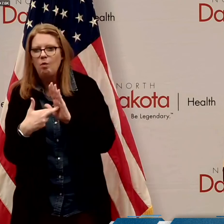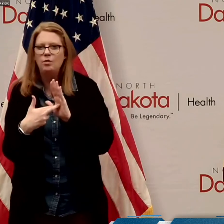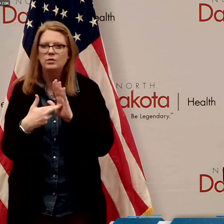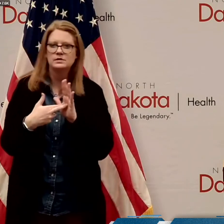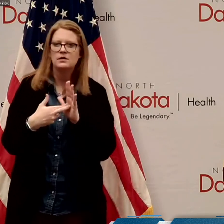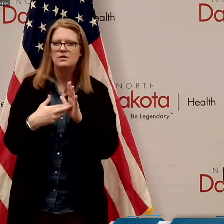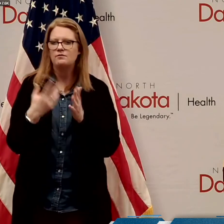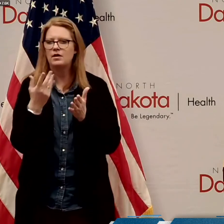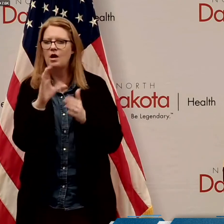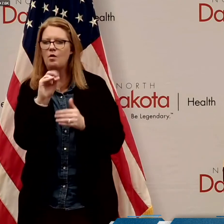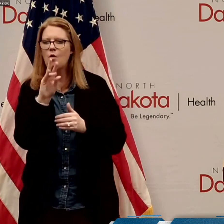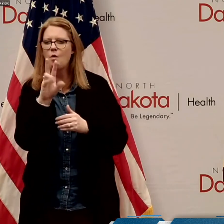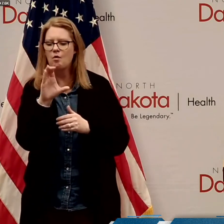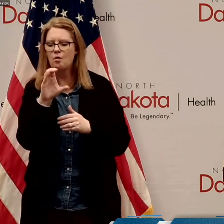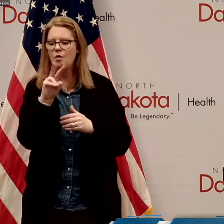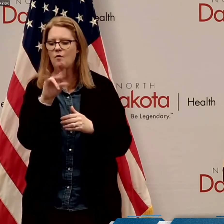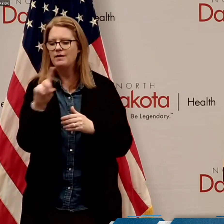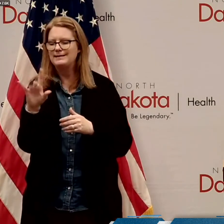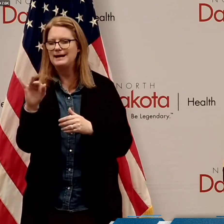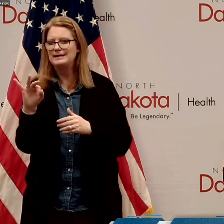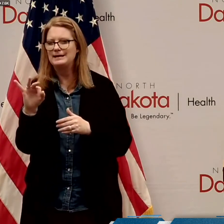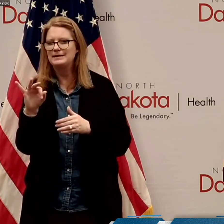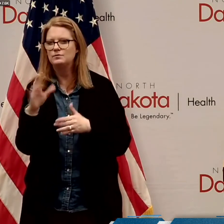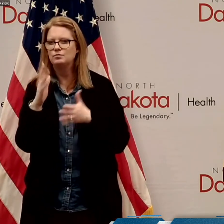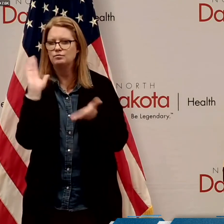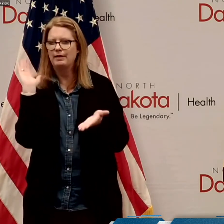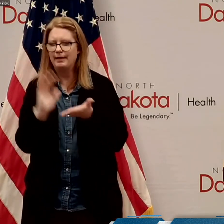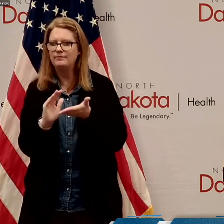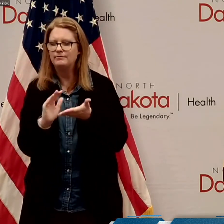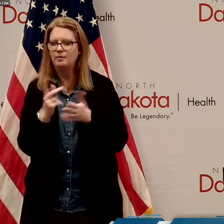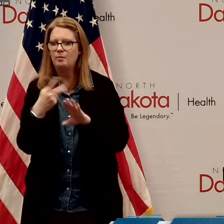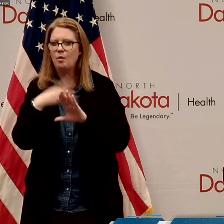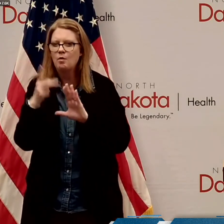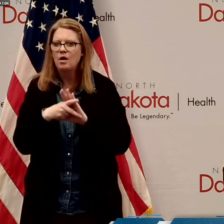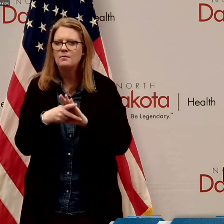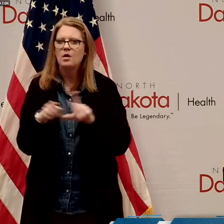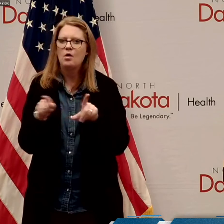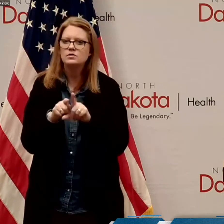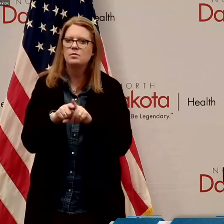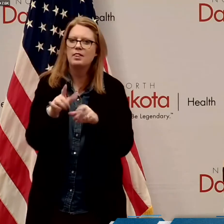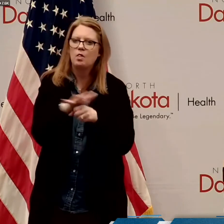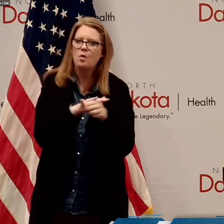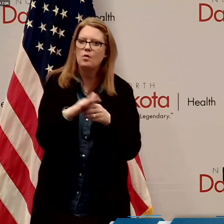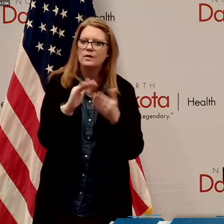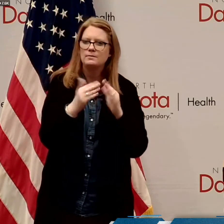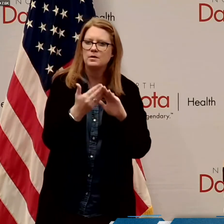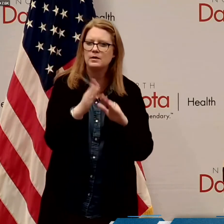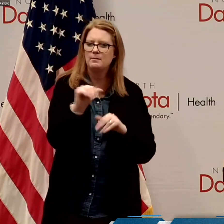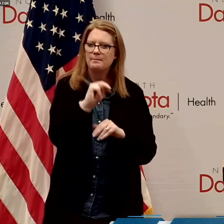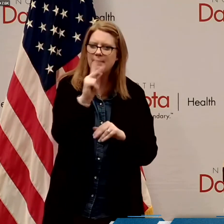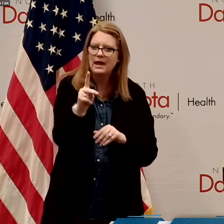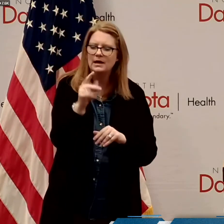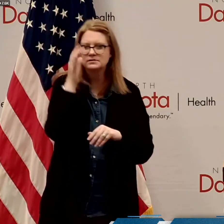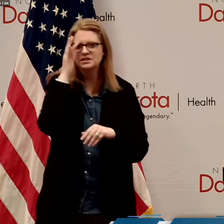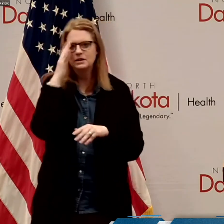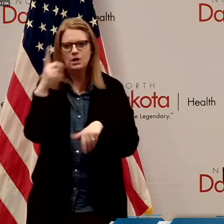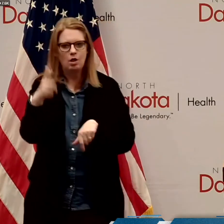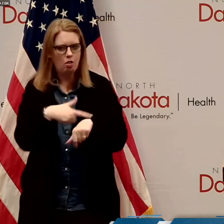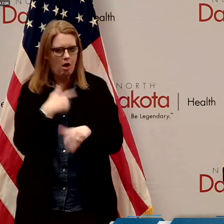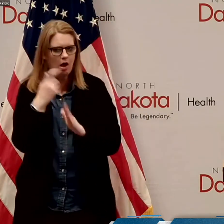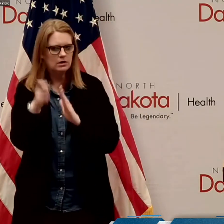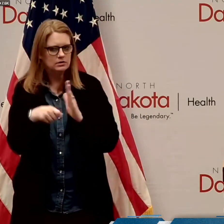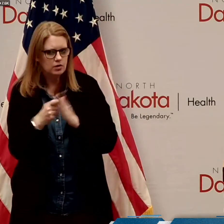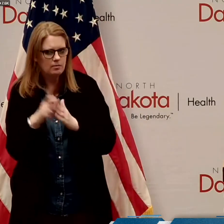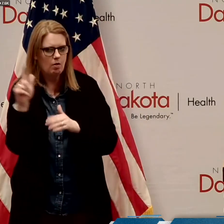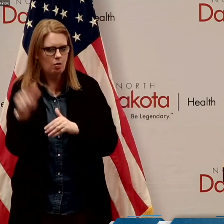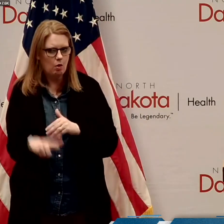relief program in partnership with local community banks. It's anticipated this program will provide longer-term,